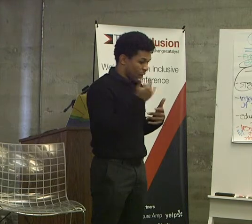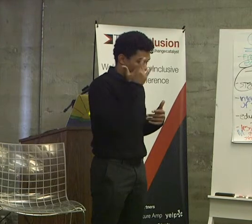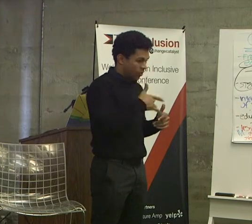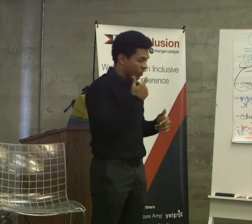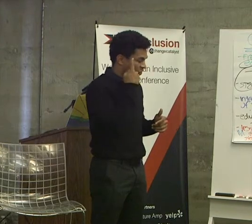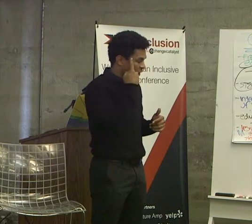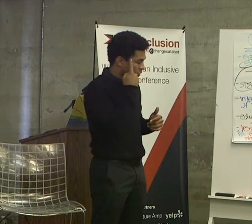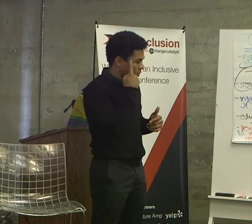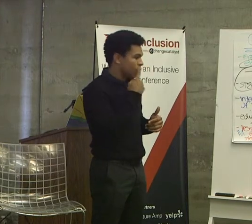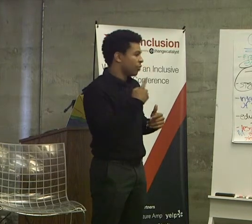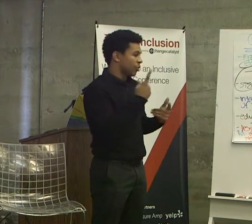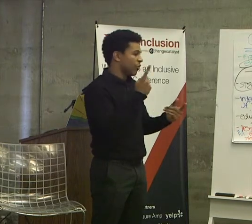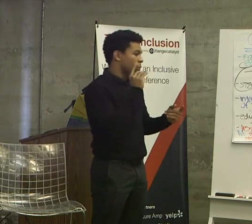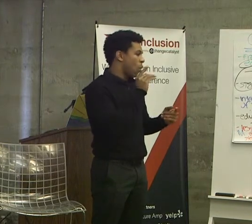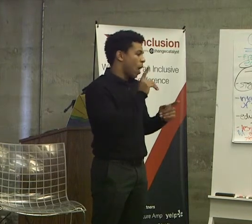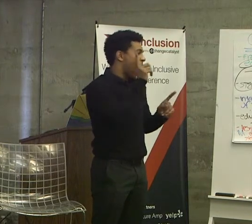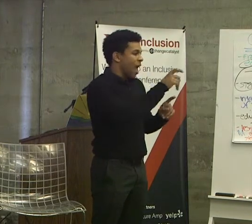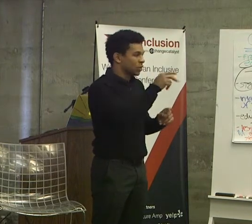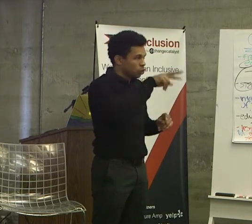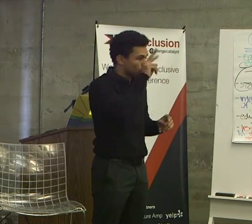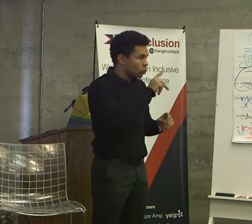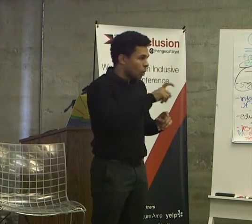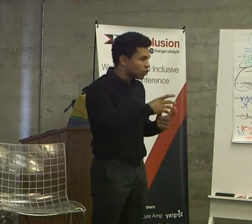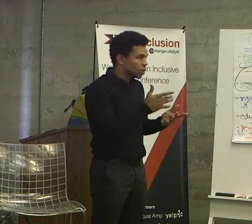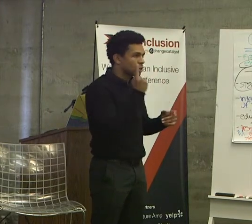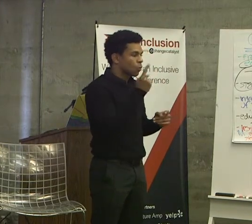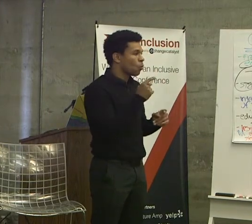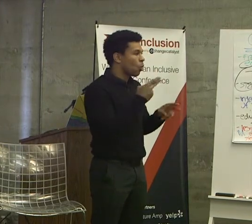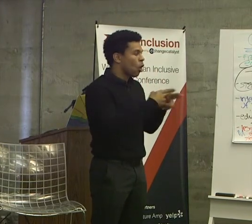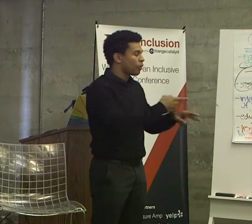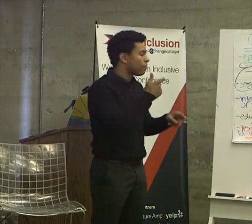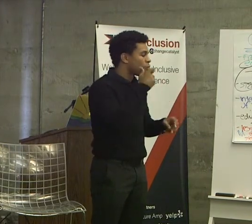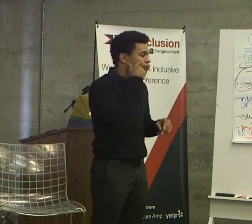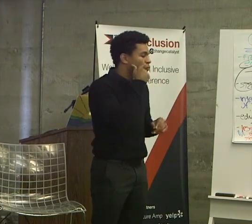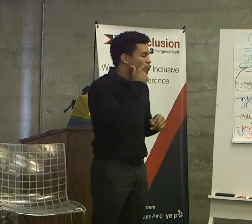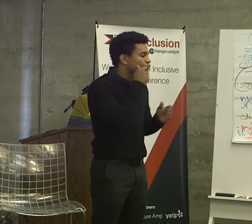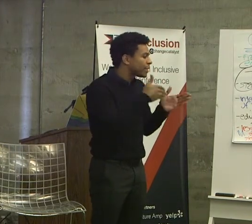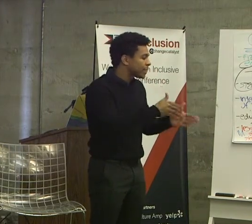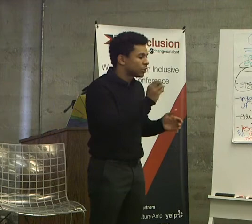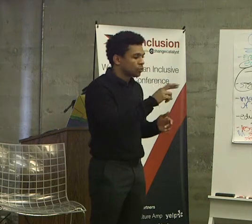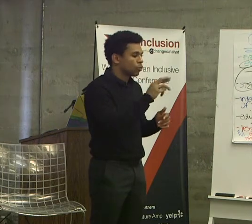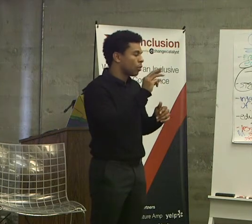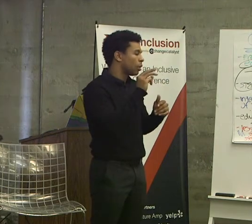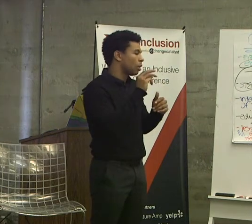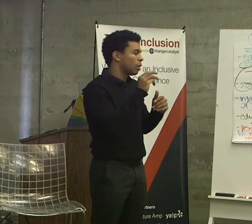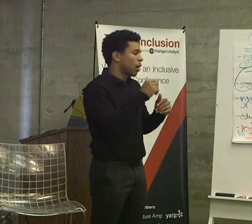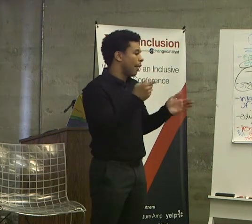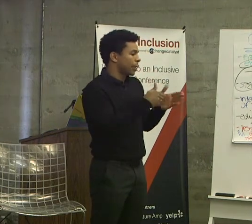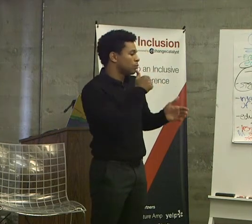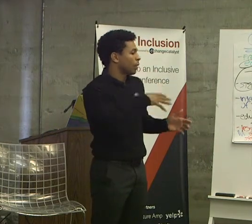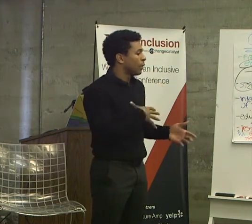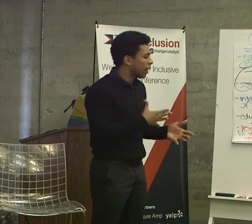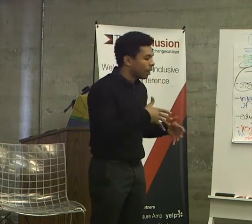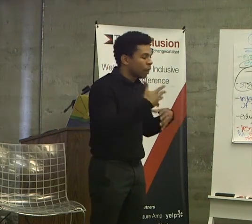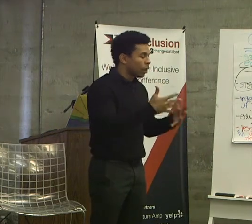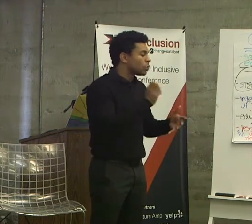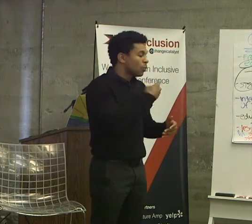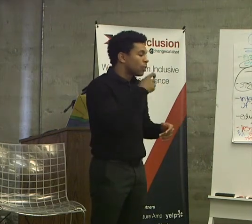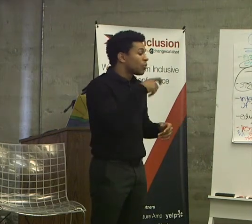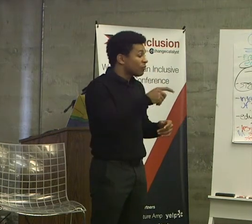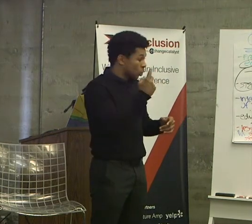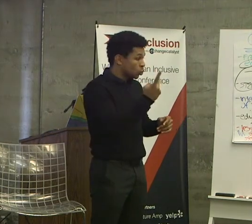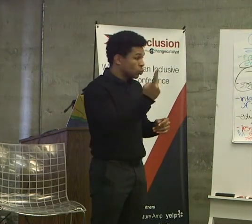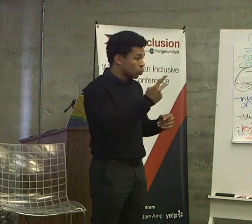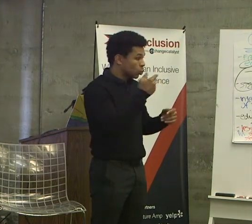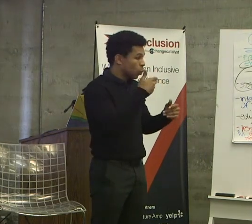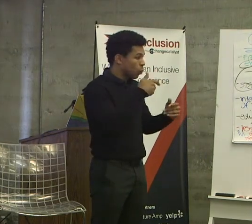think they're going to ask a stupid question and someone's going to call them racist or misogynist. That can be really scary. So we need to have two-way empathy going all the